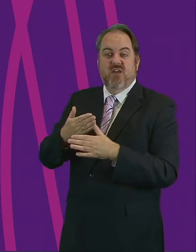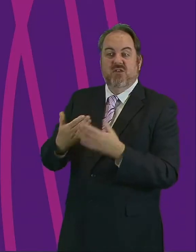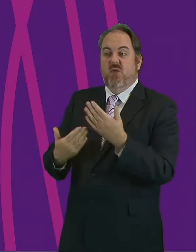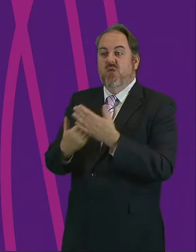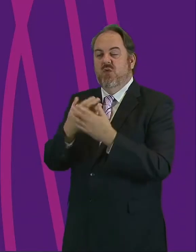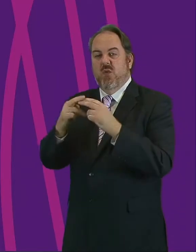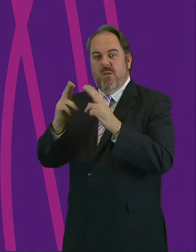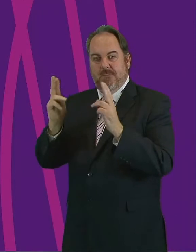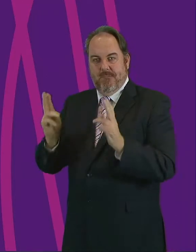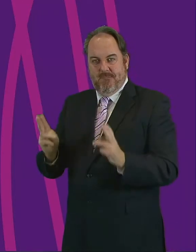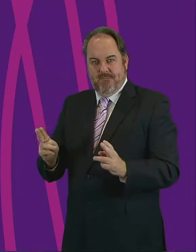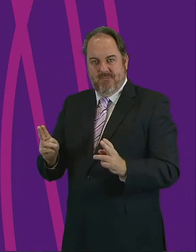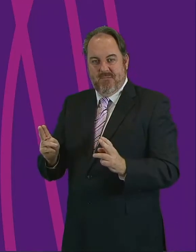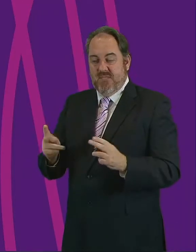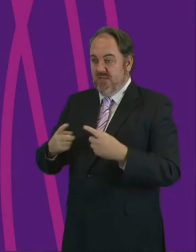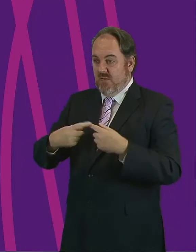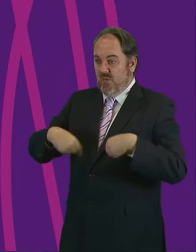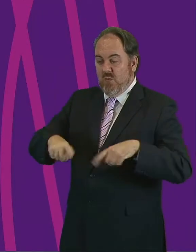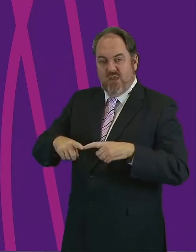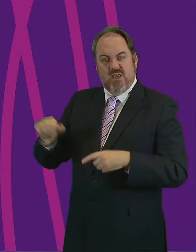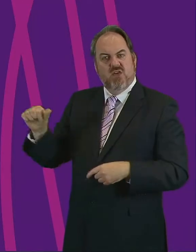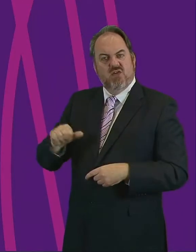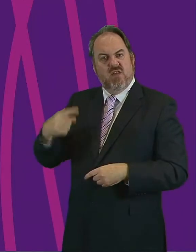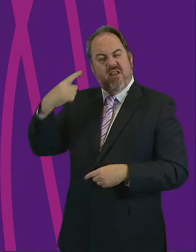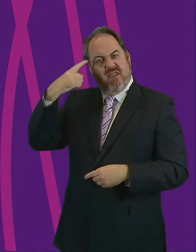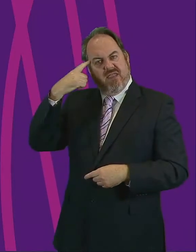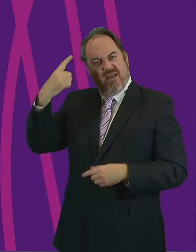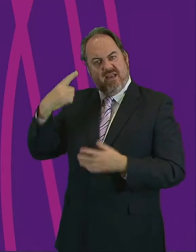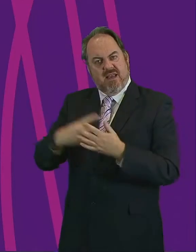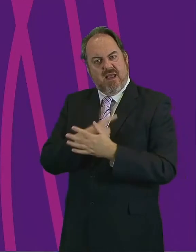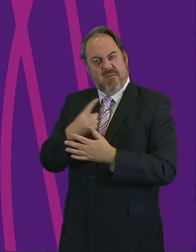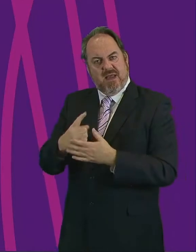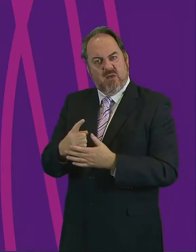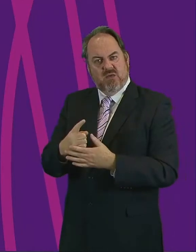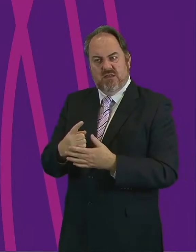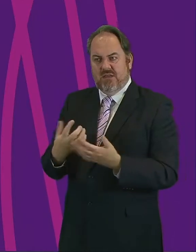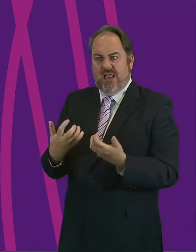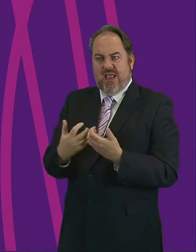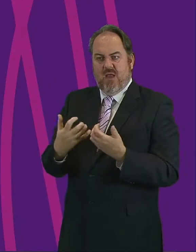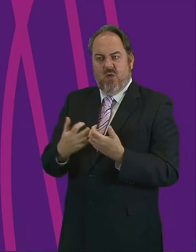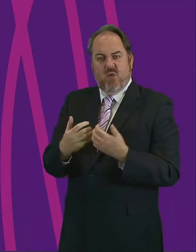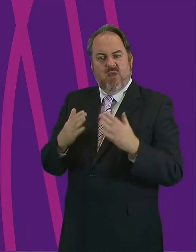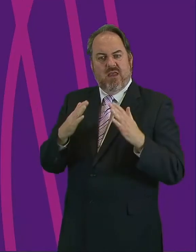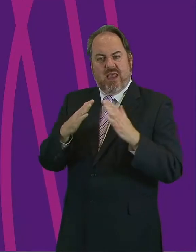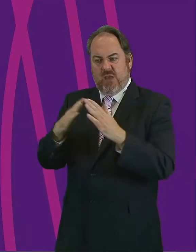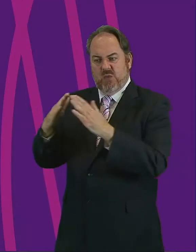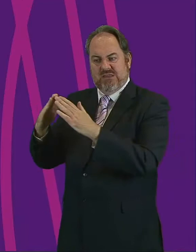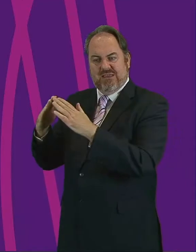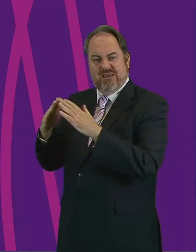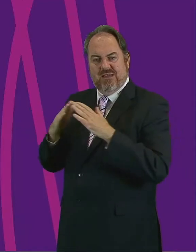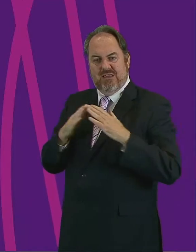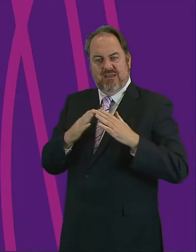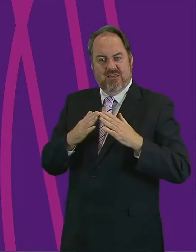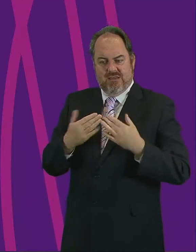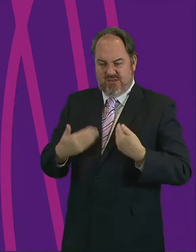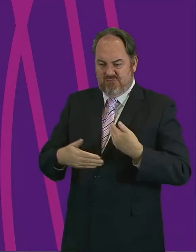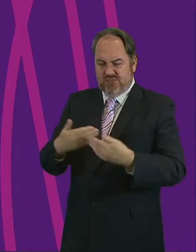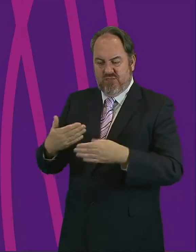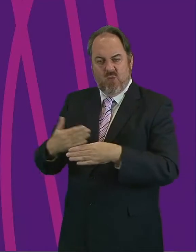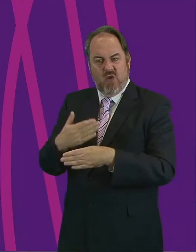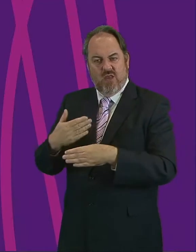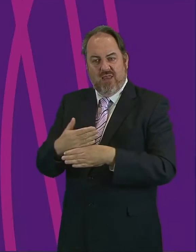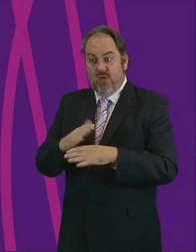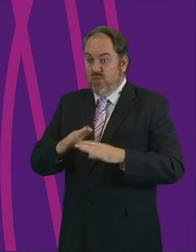is an opportunity for us to look at housing on the whole and look at what kind of ambitious housing